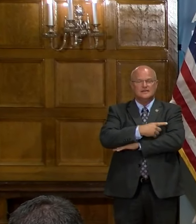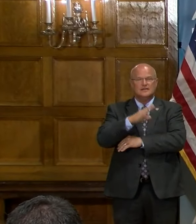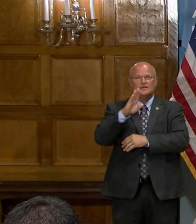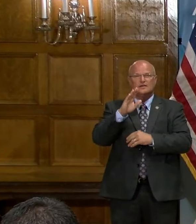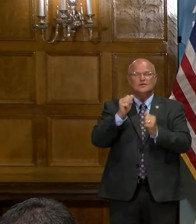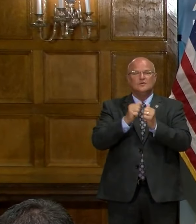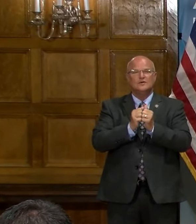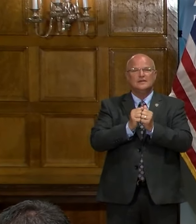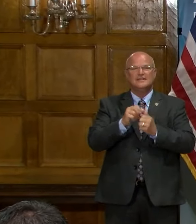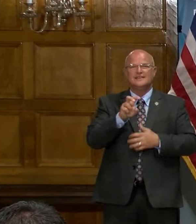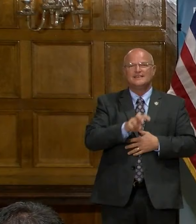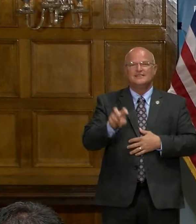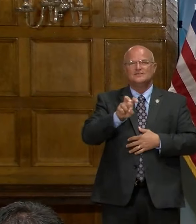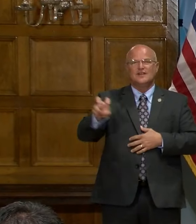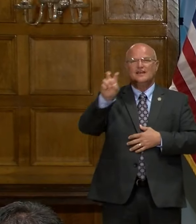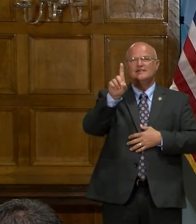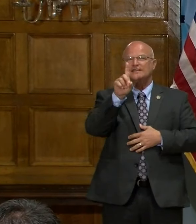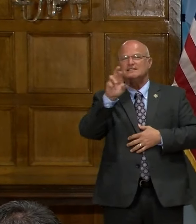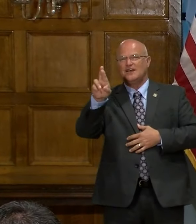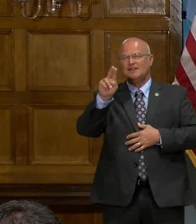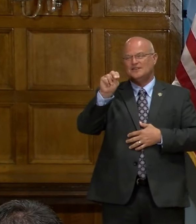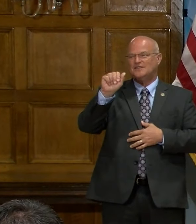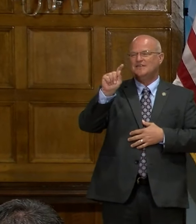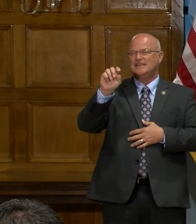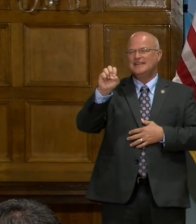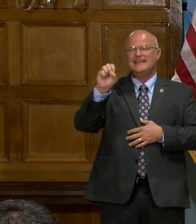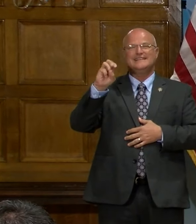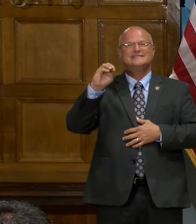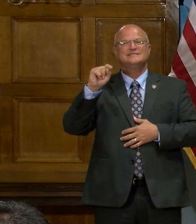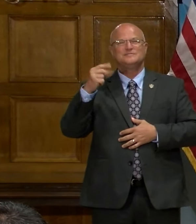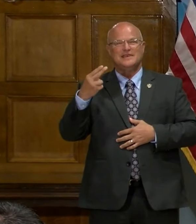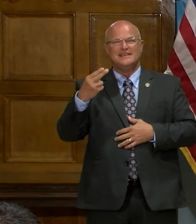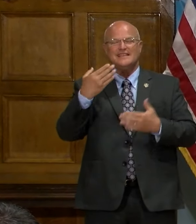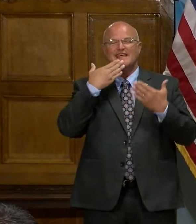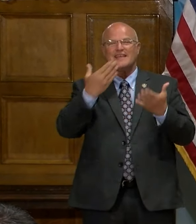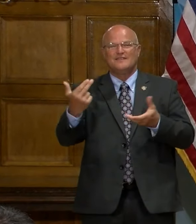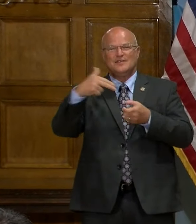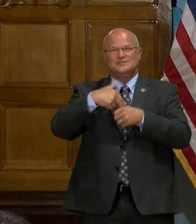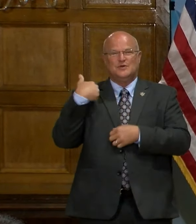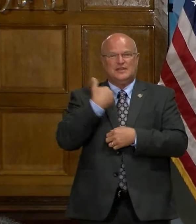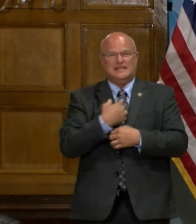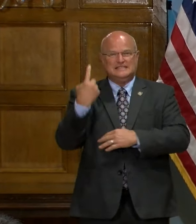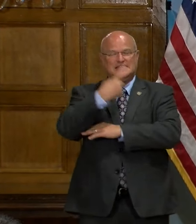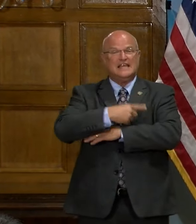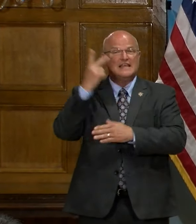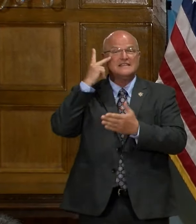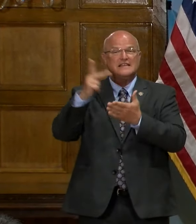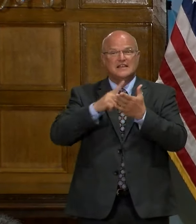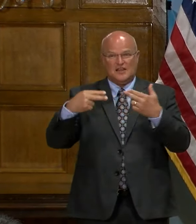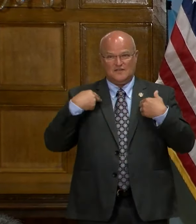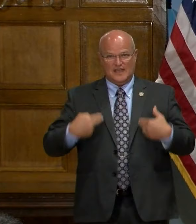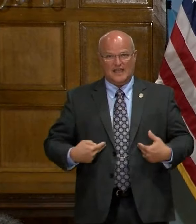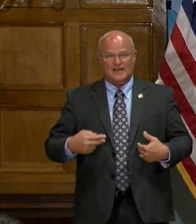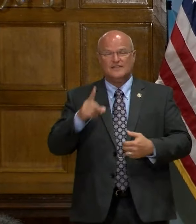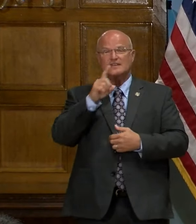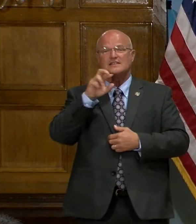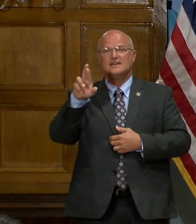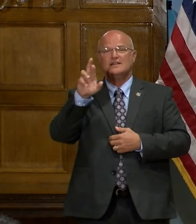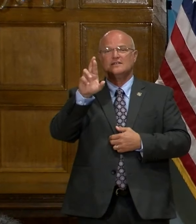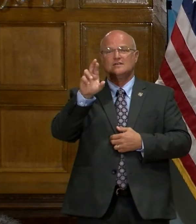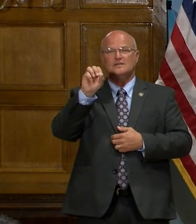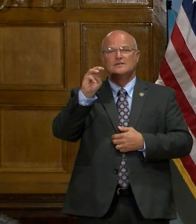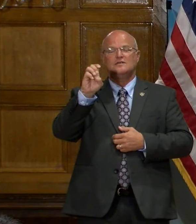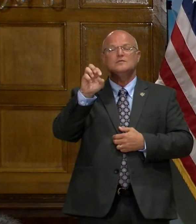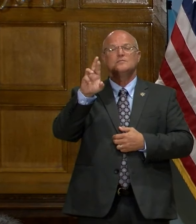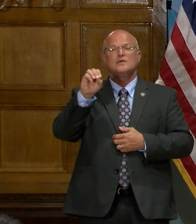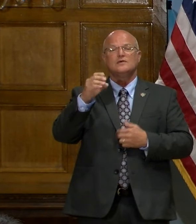by the traveling Dr. Nate Smith. Thank you for joining us today, our Secretary of Health. Dr. Romero is here